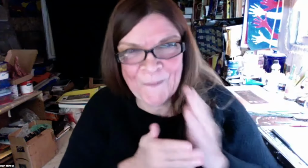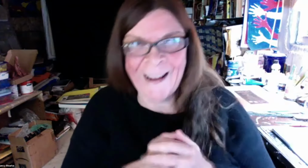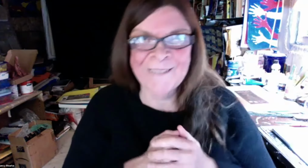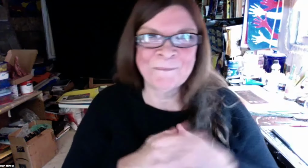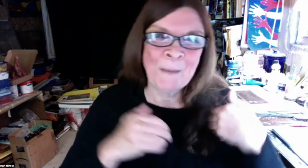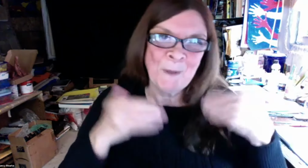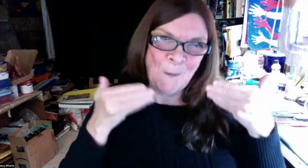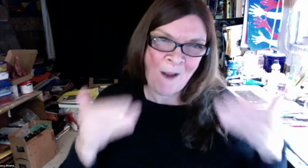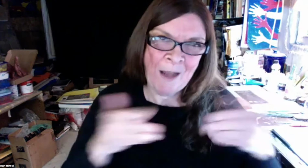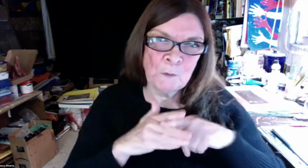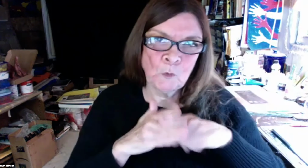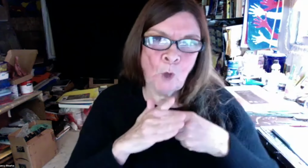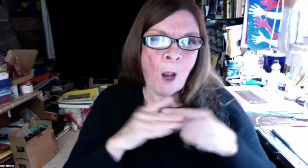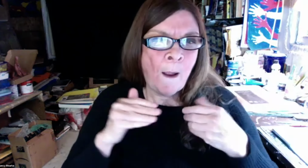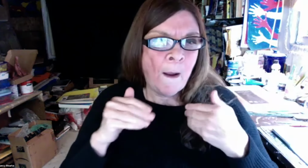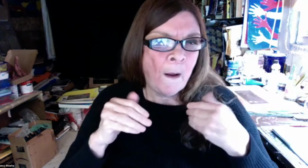black sweater.